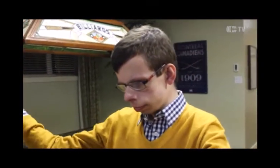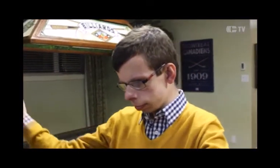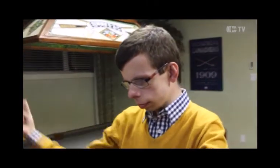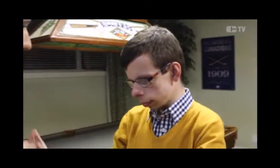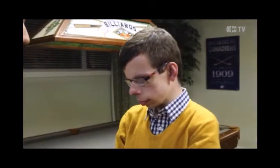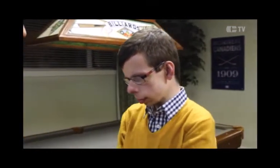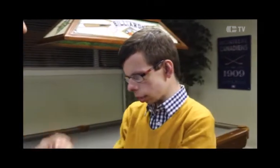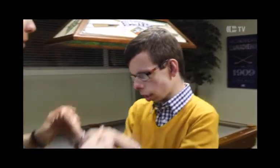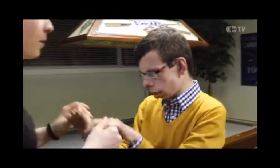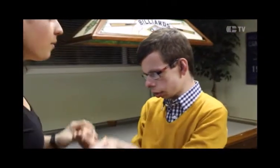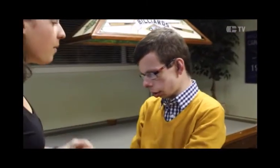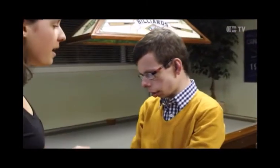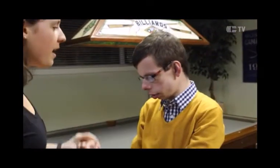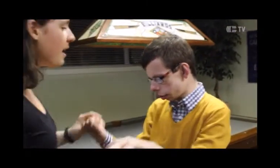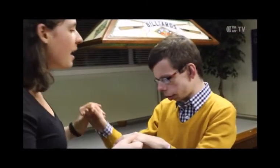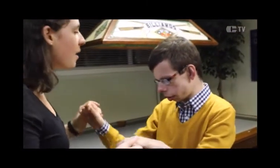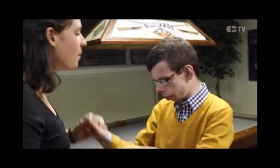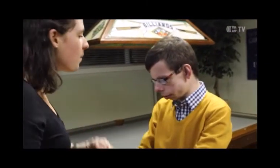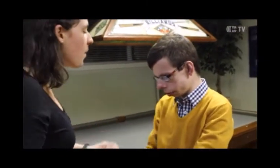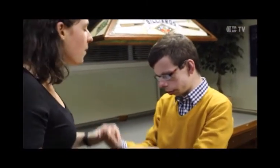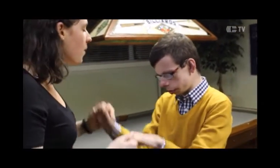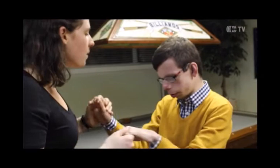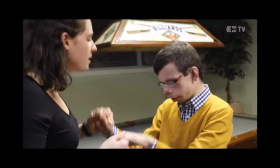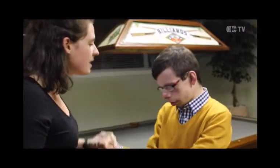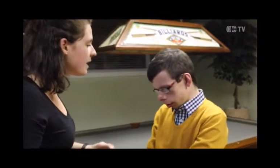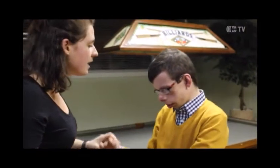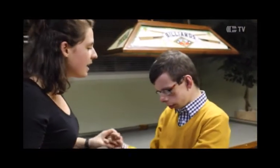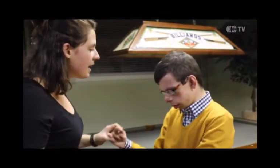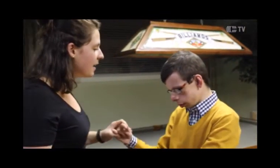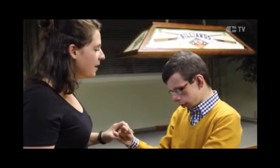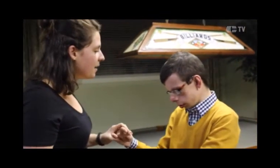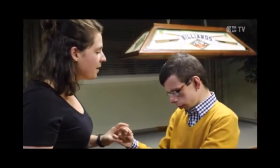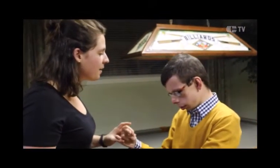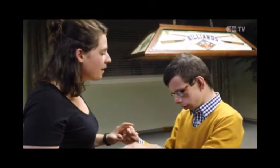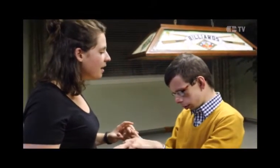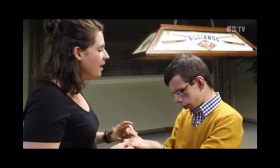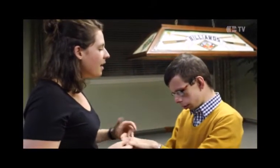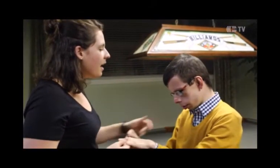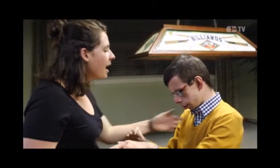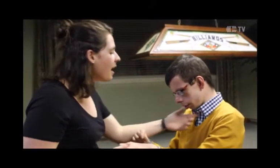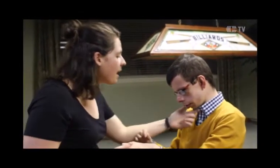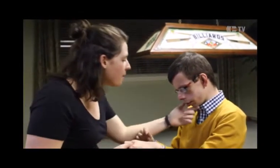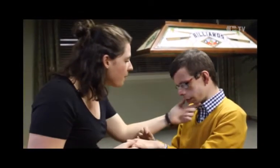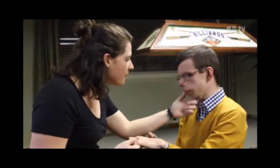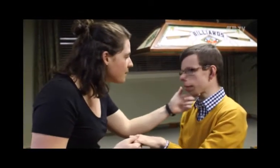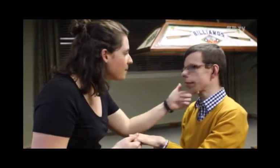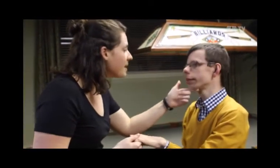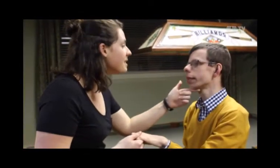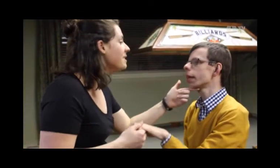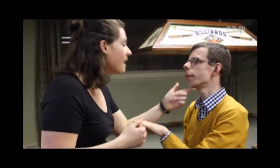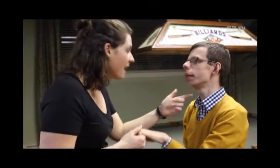arms. But when I woke, dear, I was